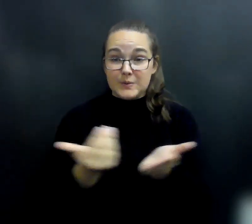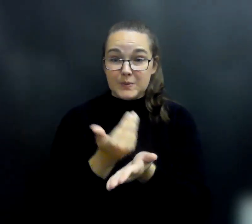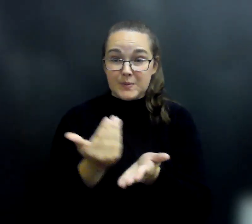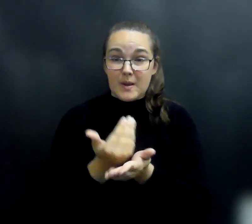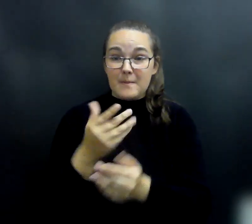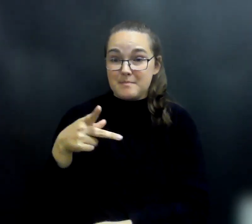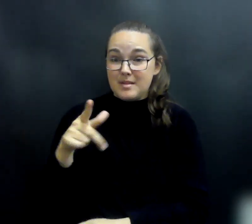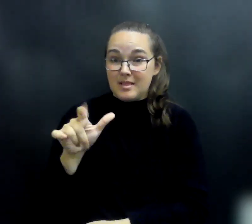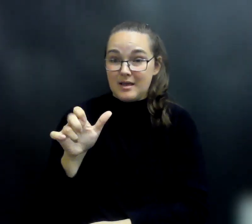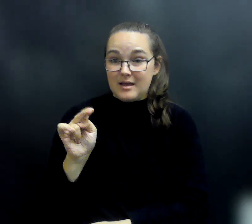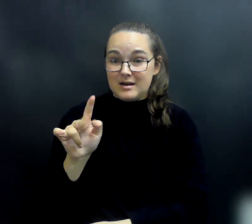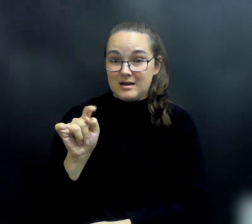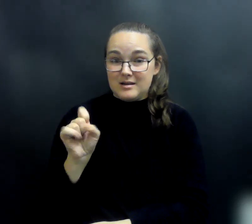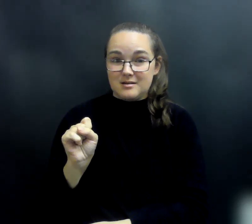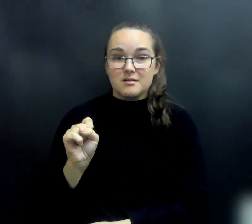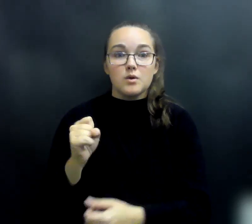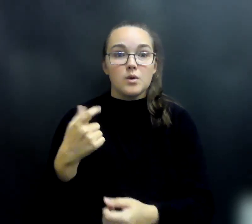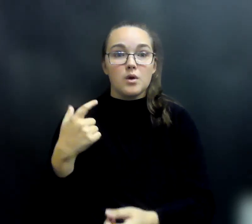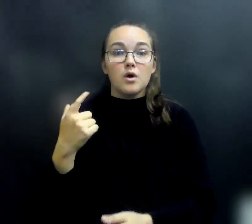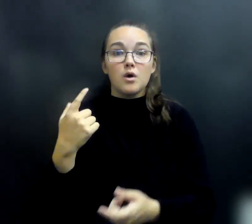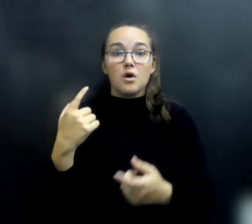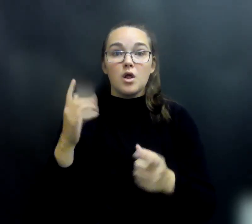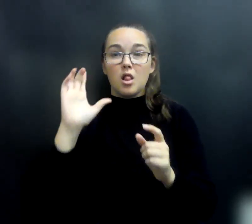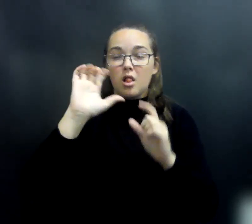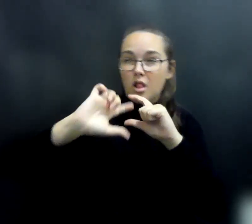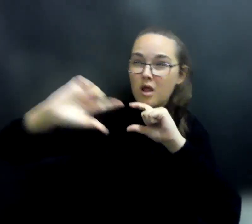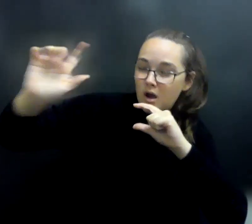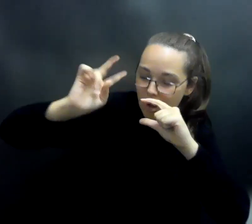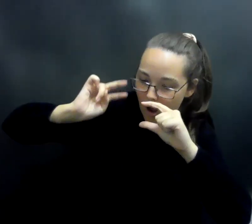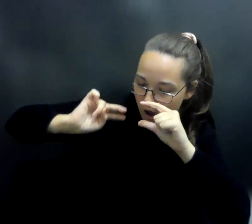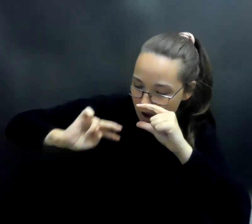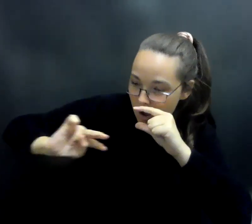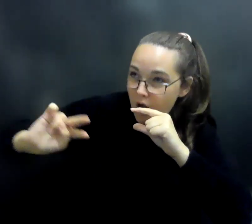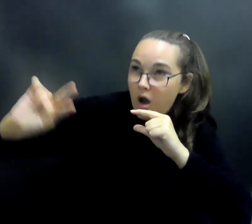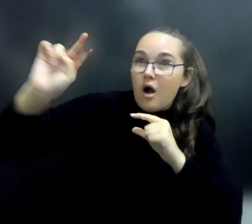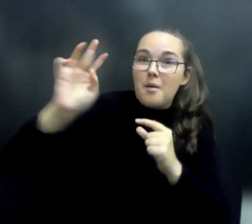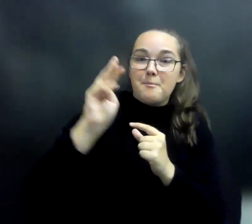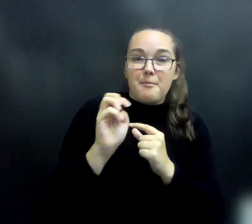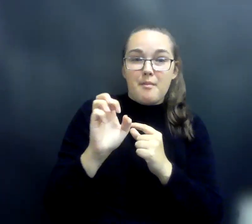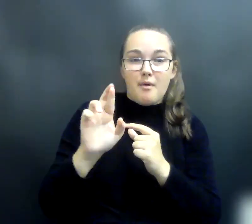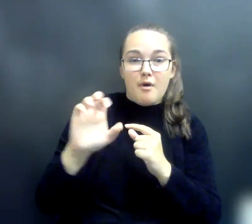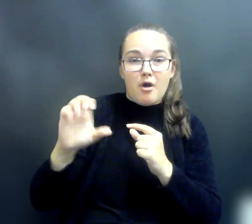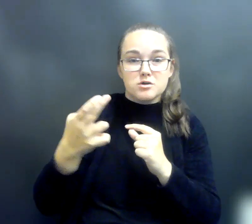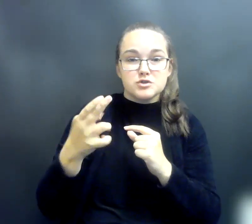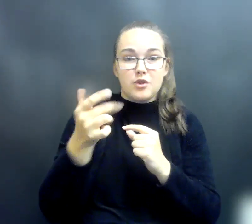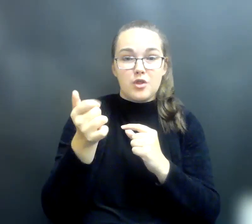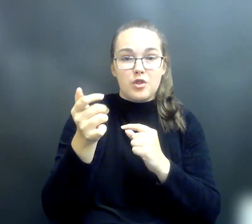A new planet? While looking through one of his telescopes on March 13, 1781,